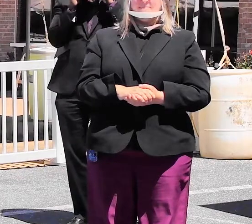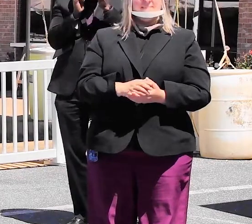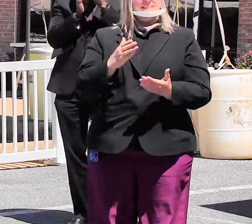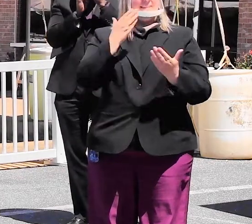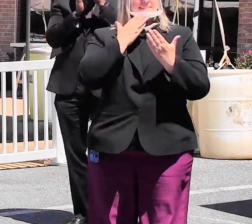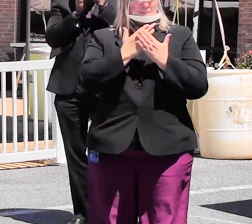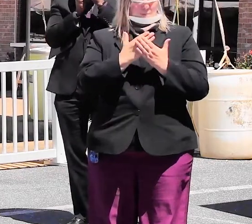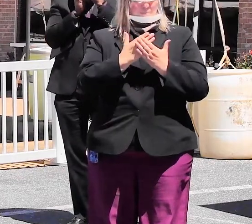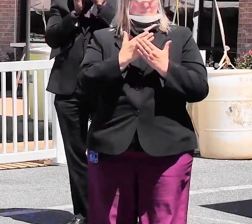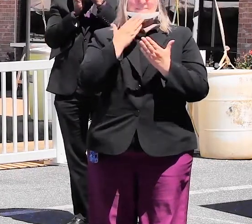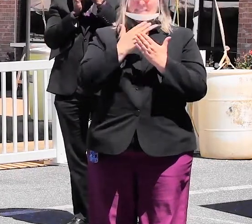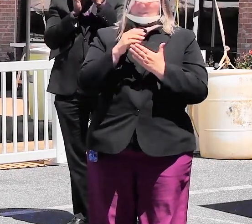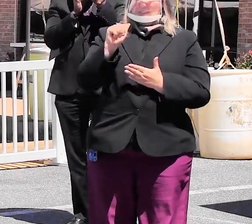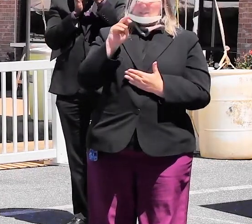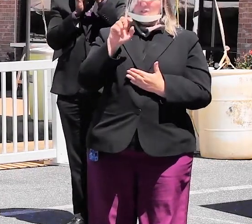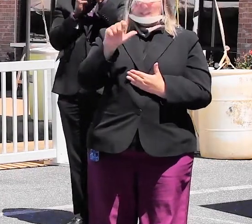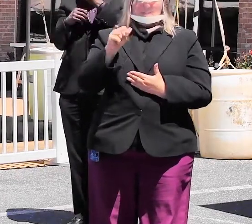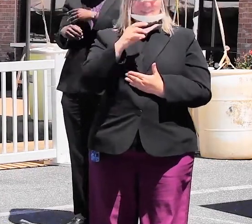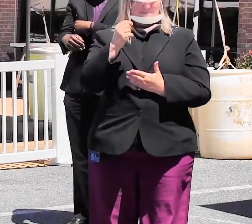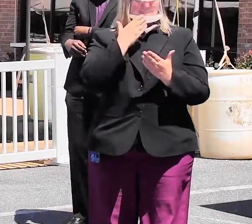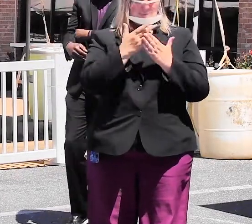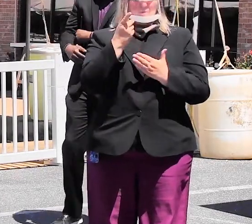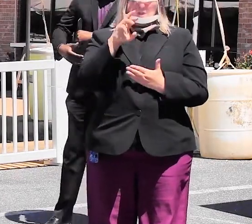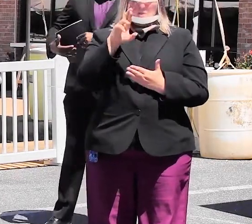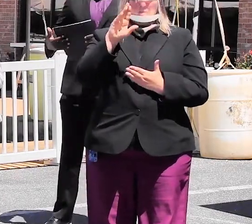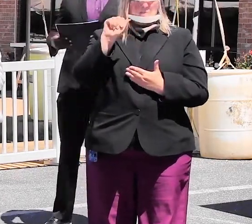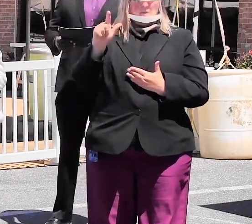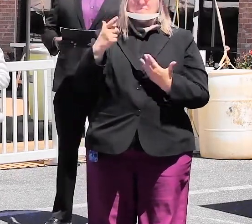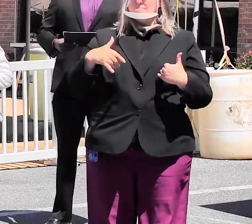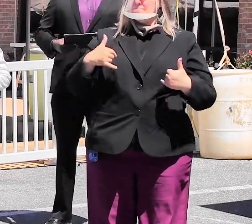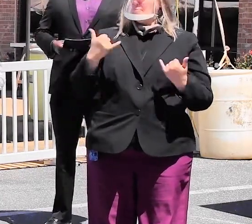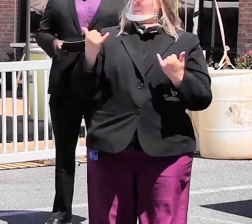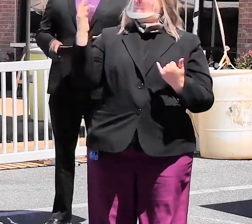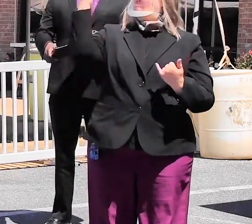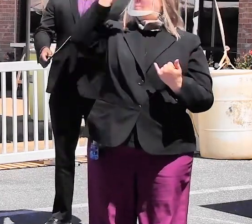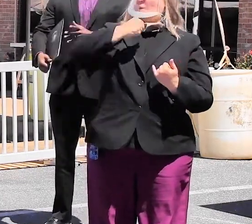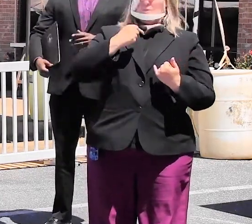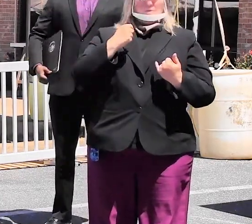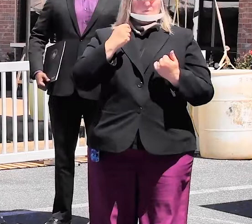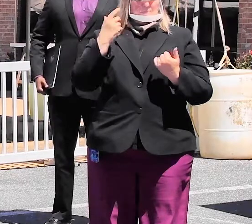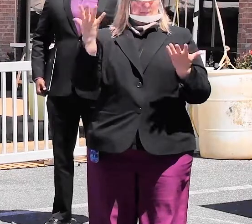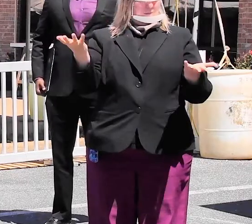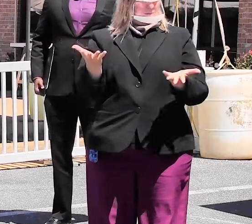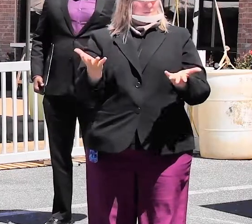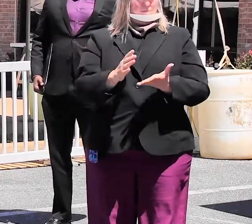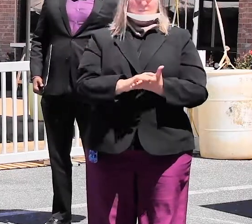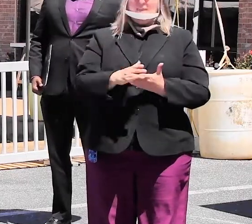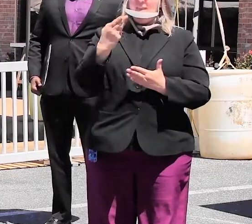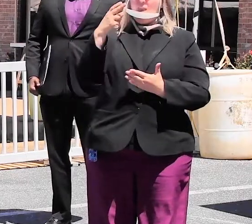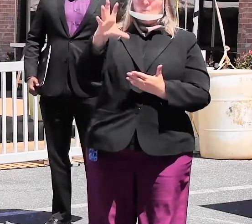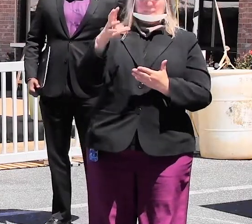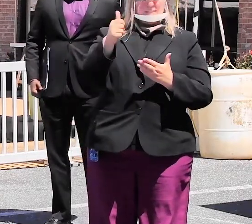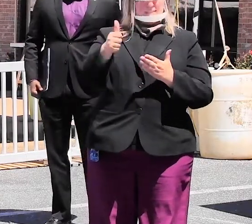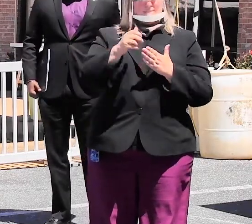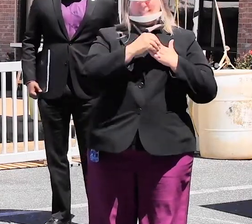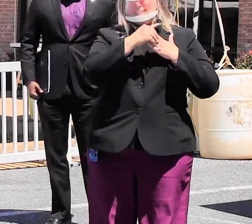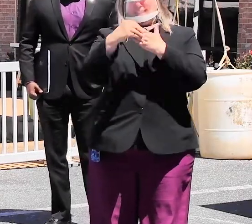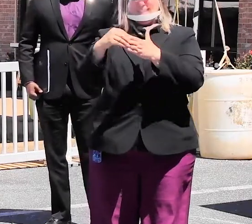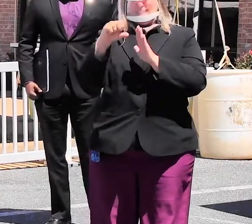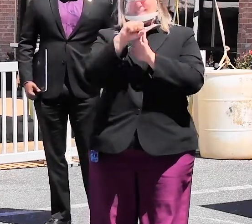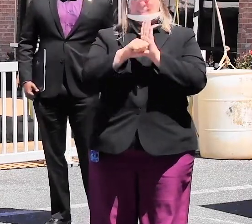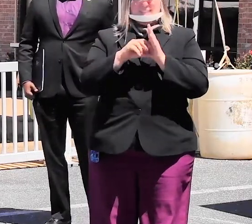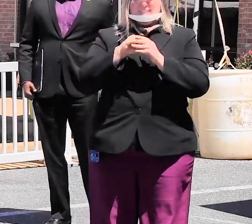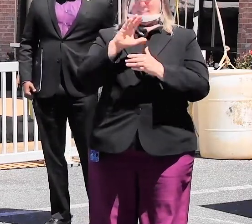Thank you. Thank you, Angela, and thank you, Dr. Ball. It's a beautiful day to be out. Howard County is leading the state in